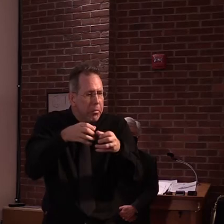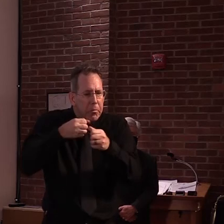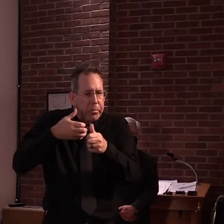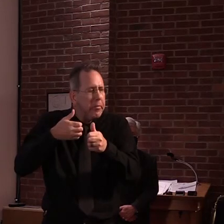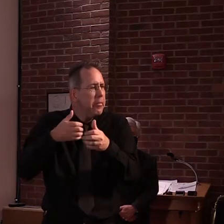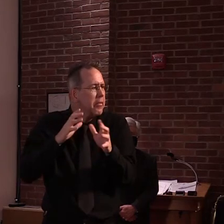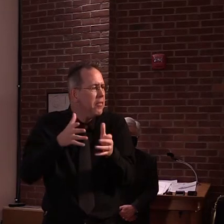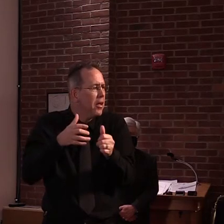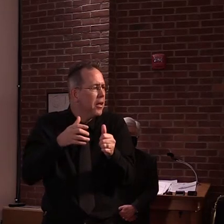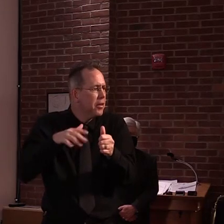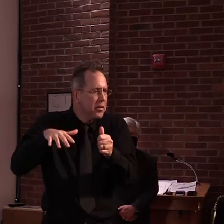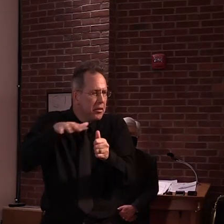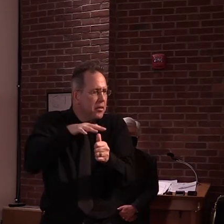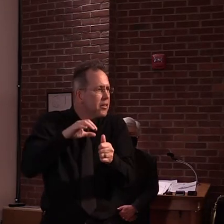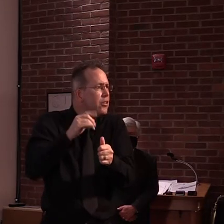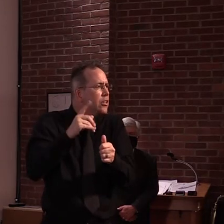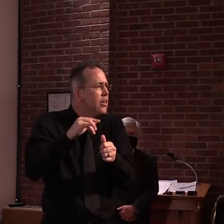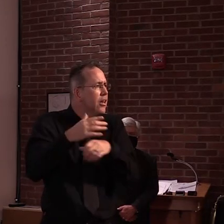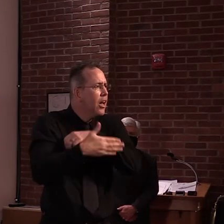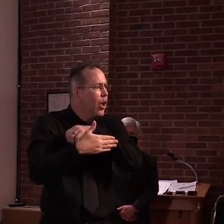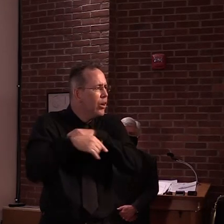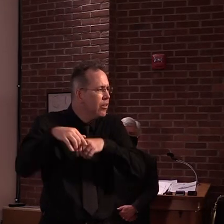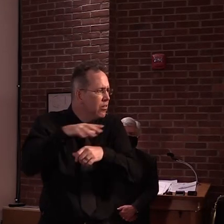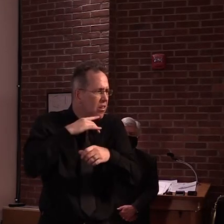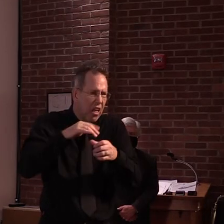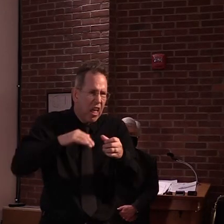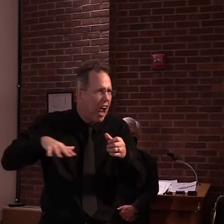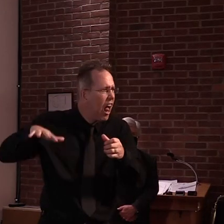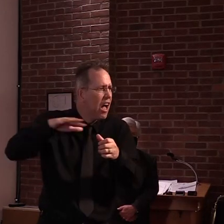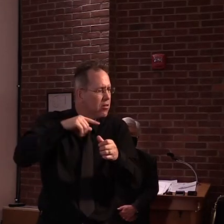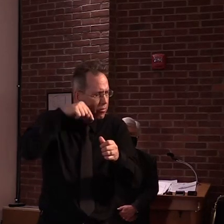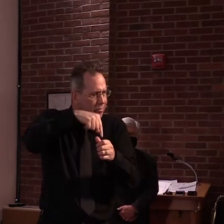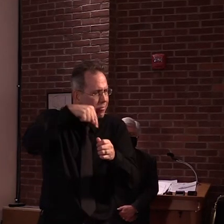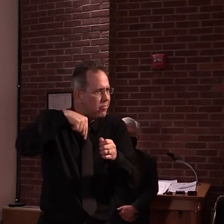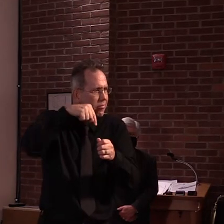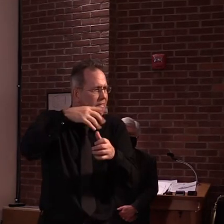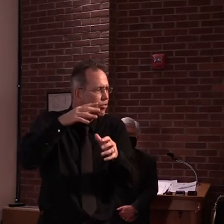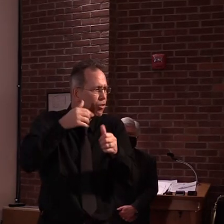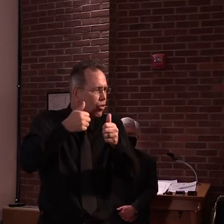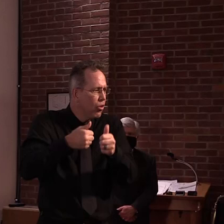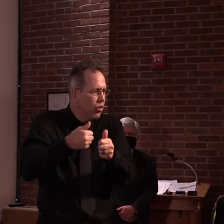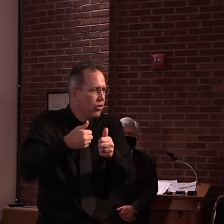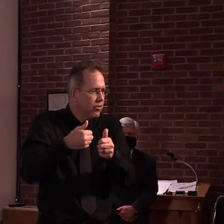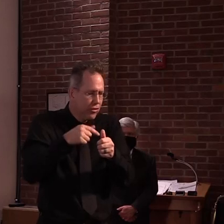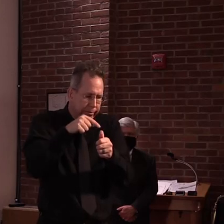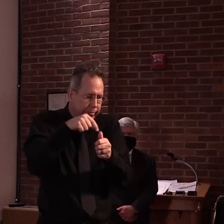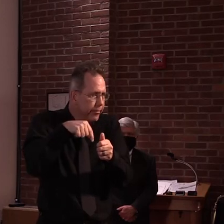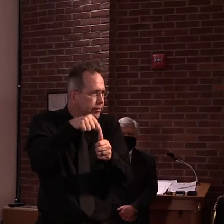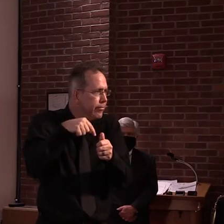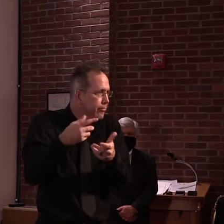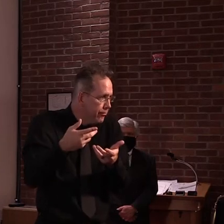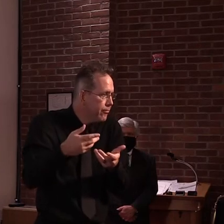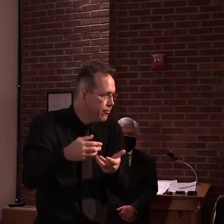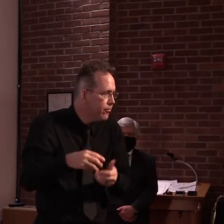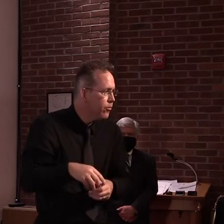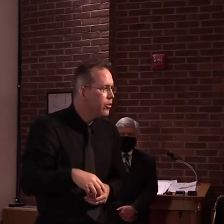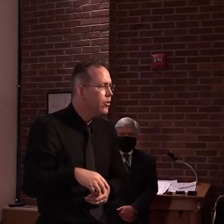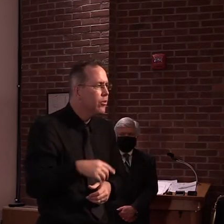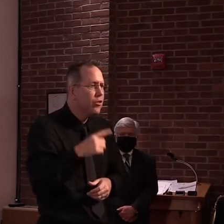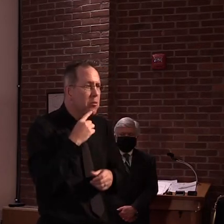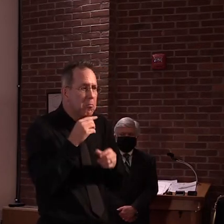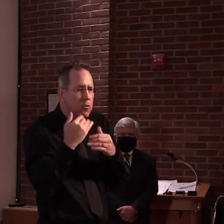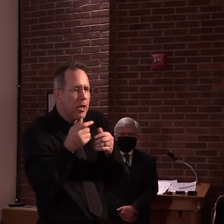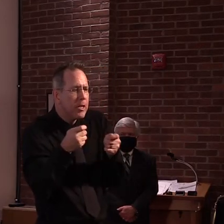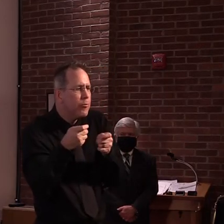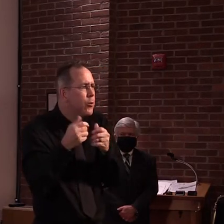in time, and we've been watching it very closely and trying to do our best to do the containment process as you've seen